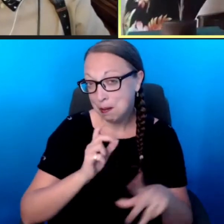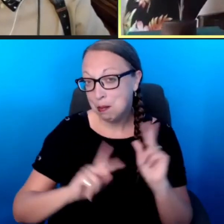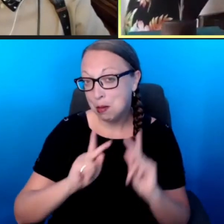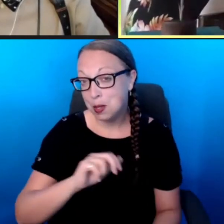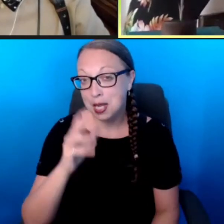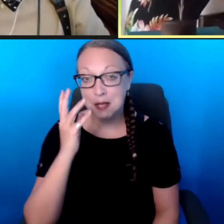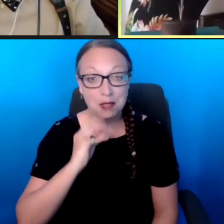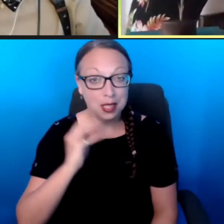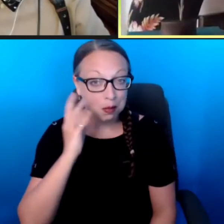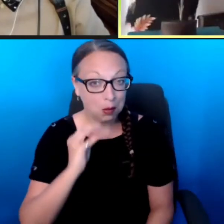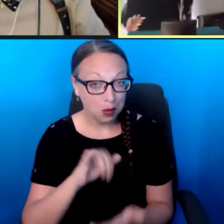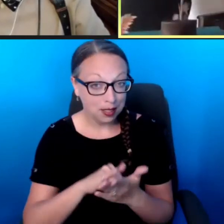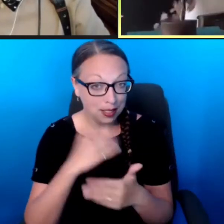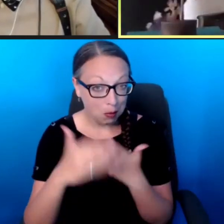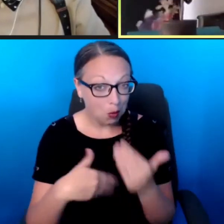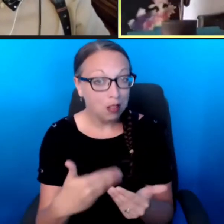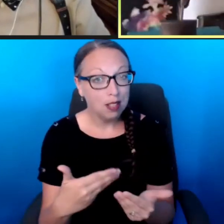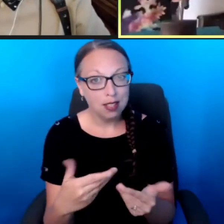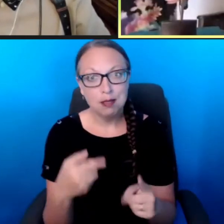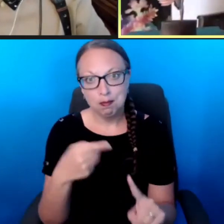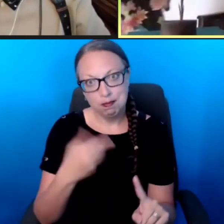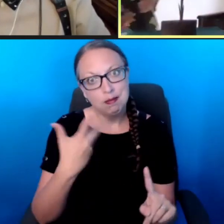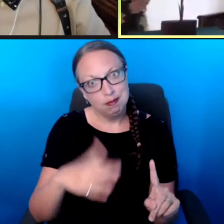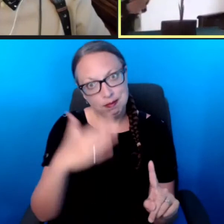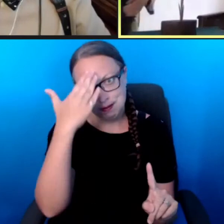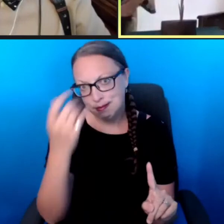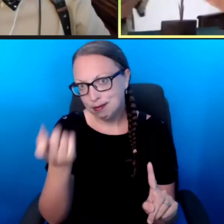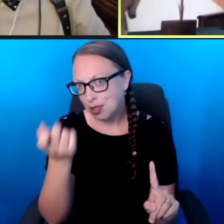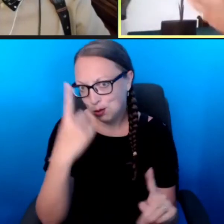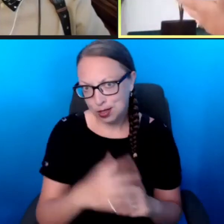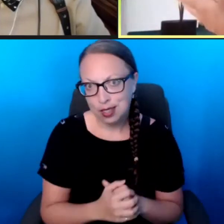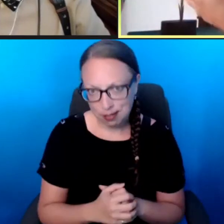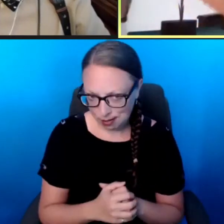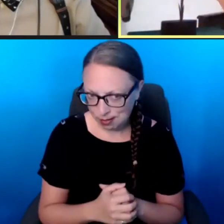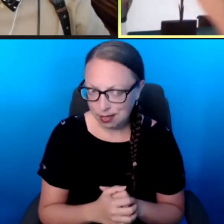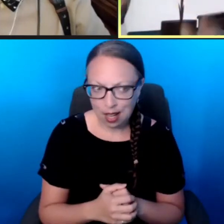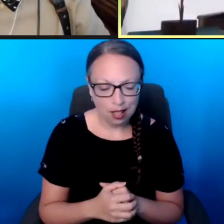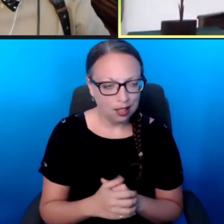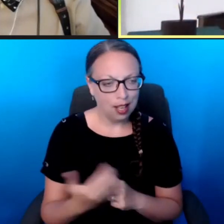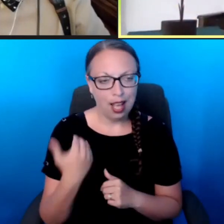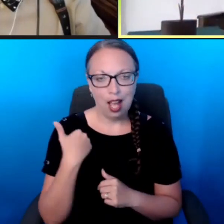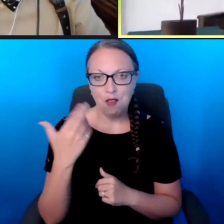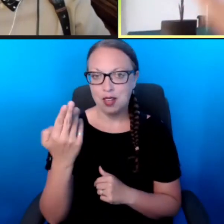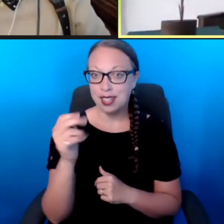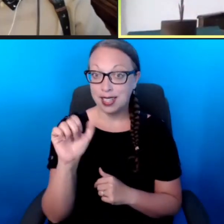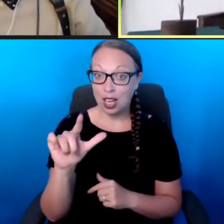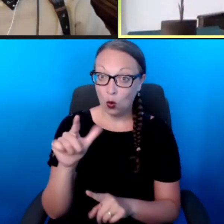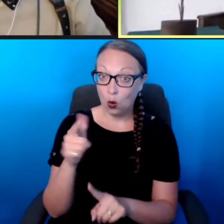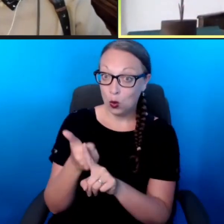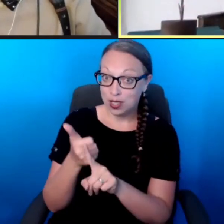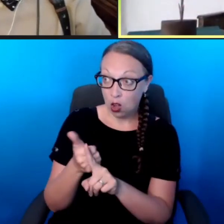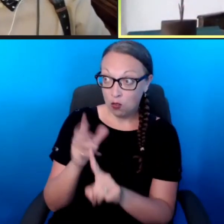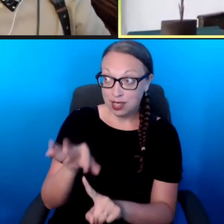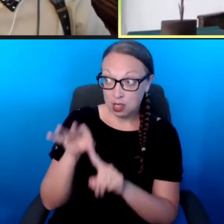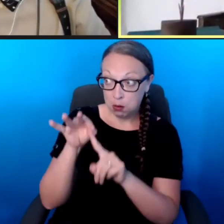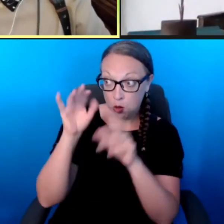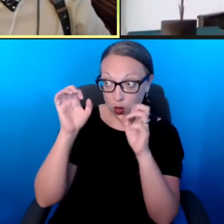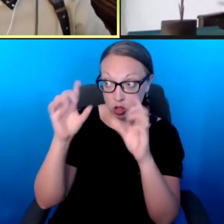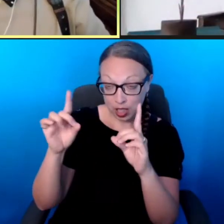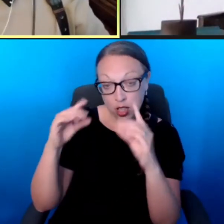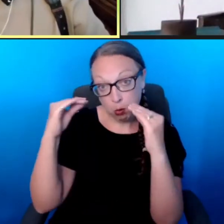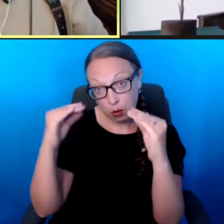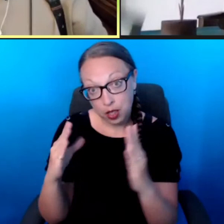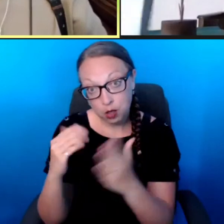that process really don't, having Carol as a special ed professor helped a lot.